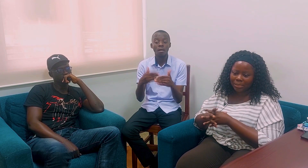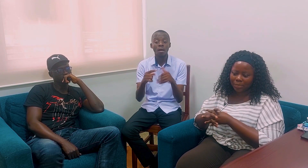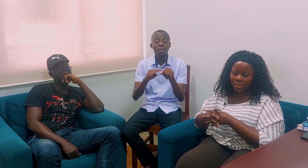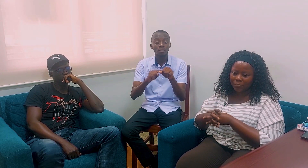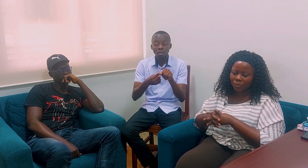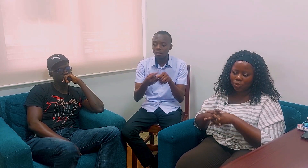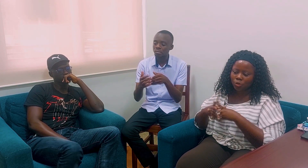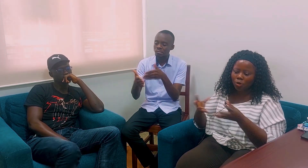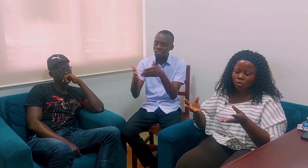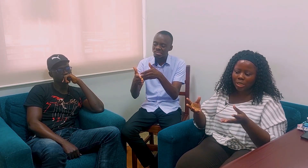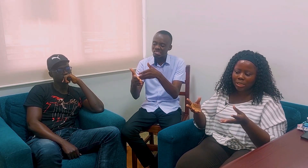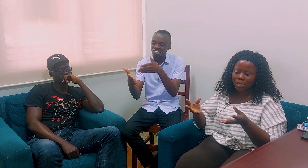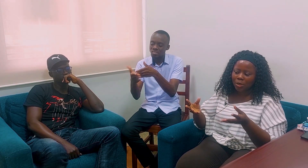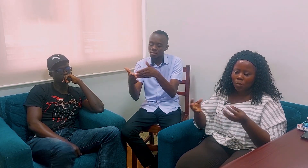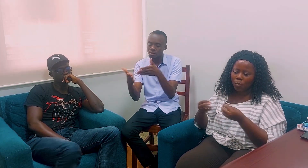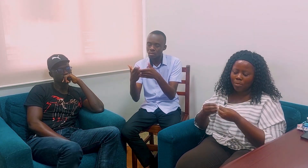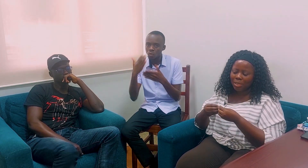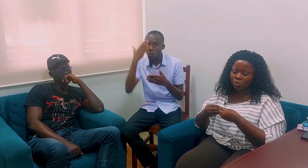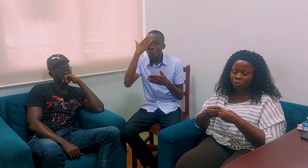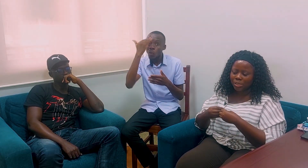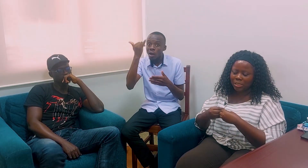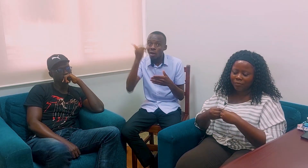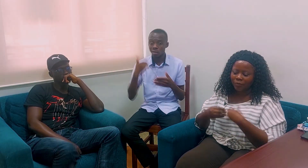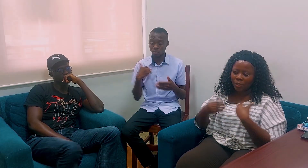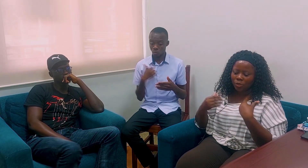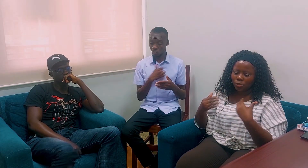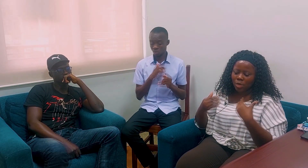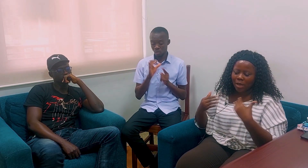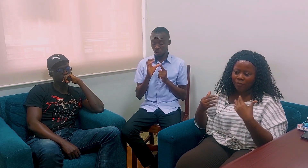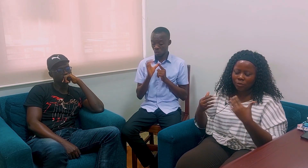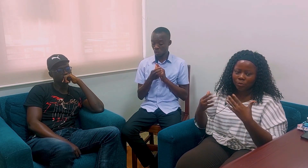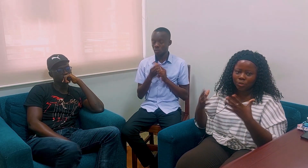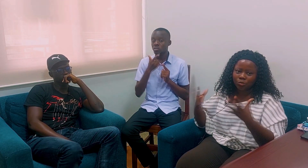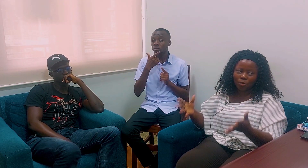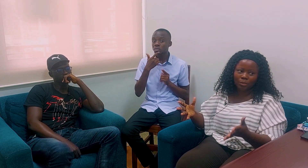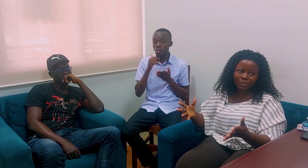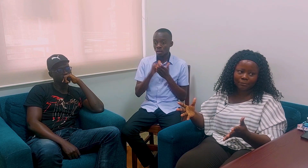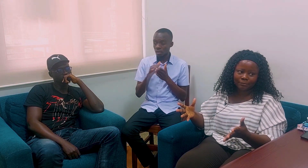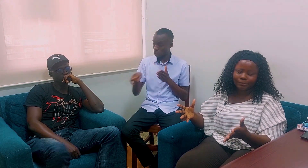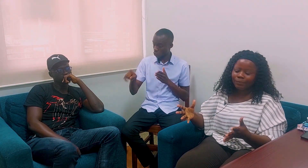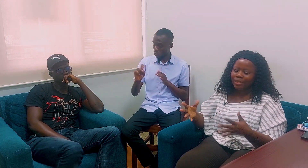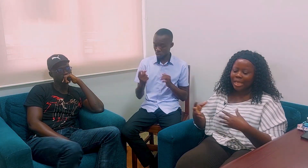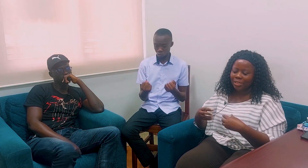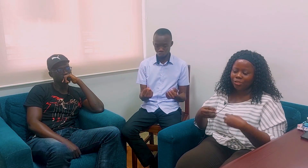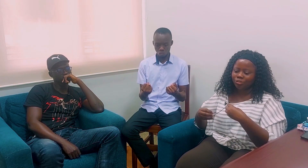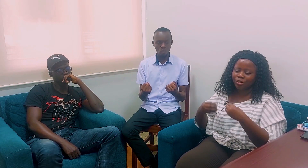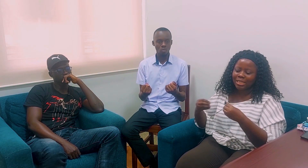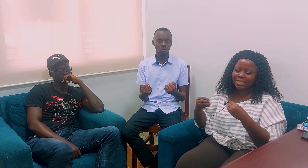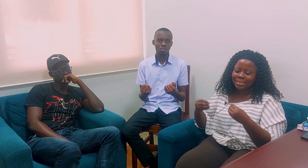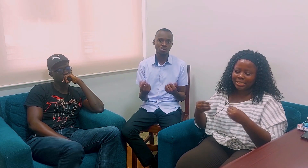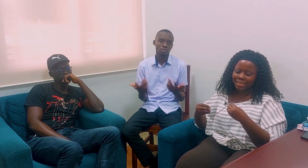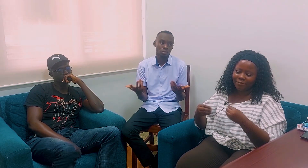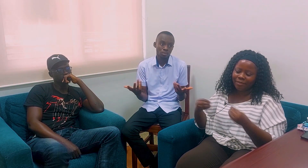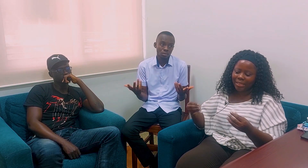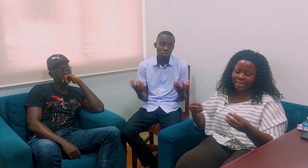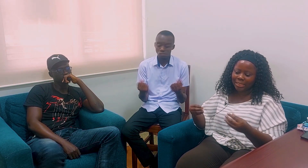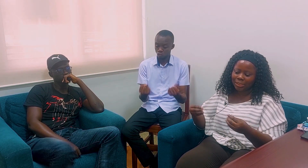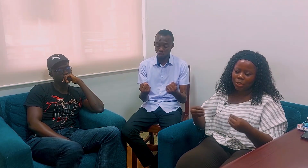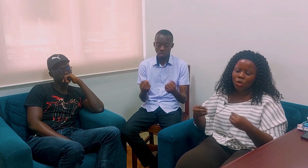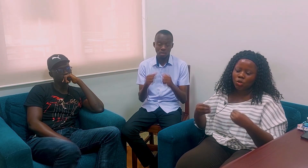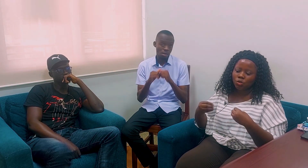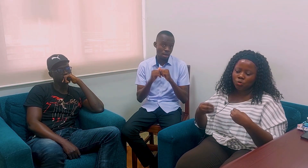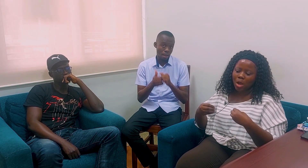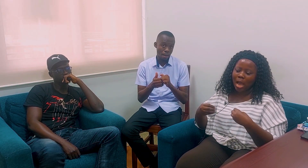that perspective because culturally we're made to believe you have to be strong. And strength is in the fact